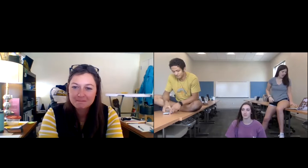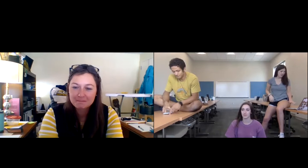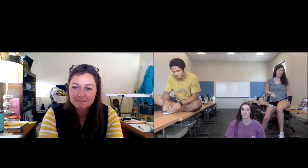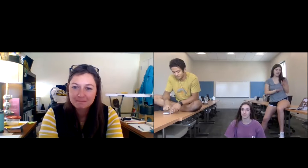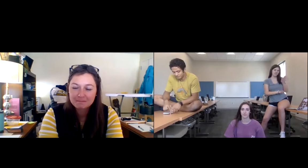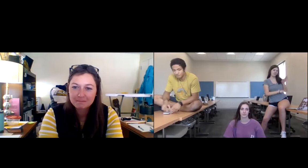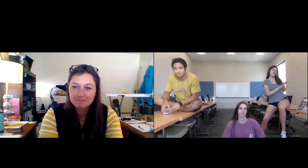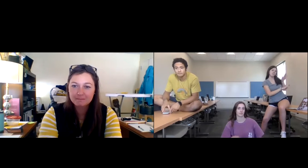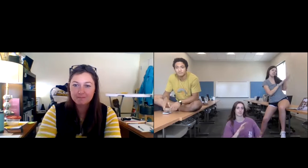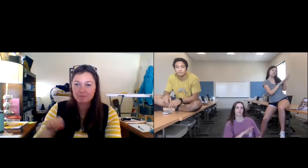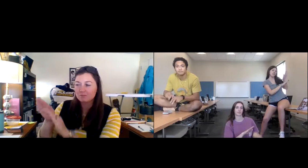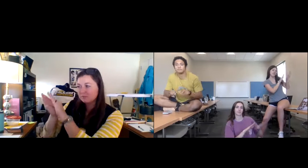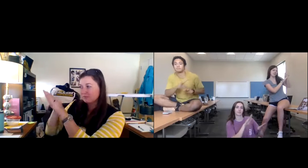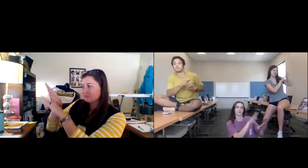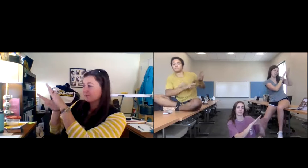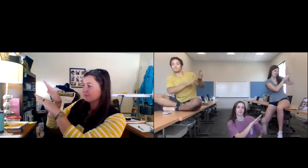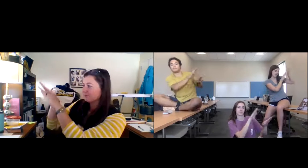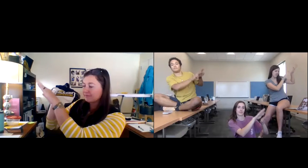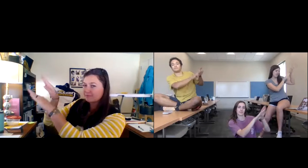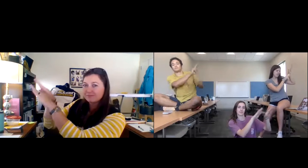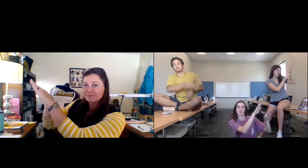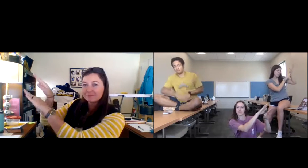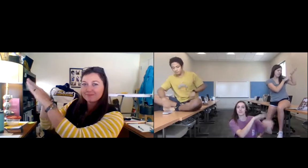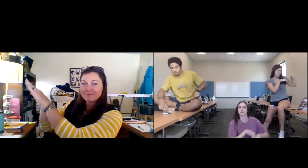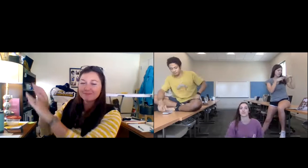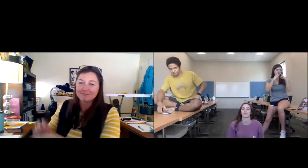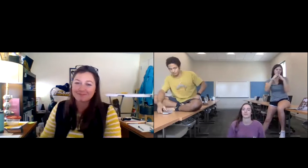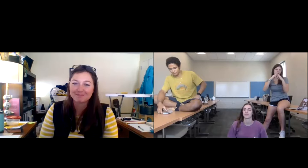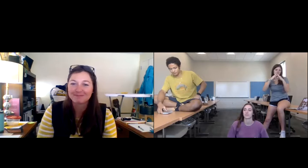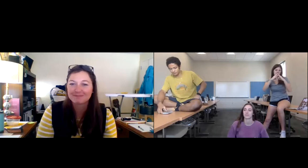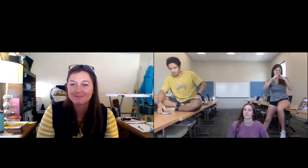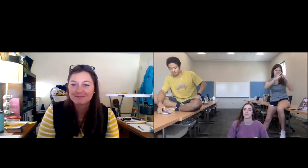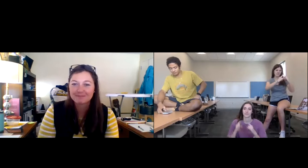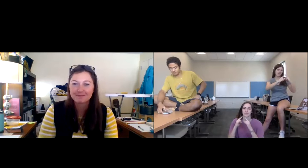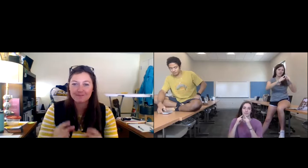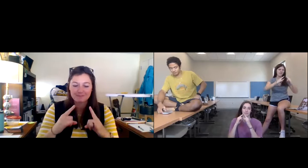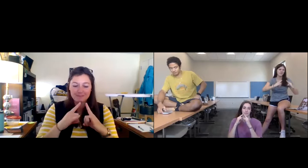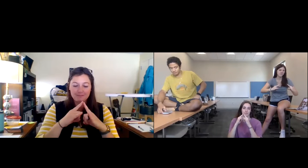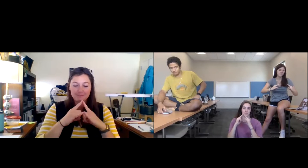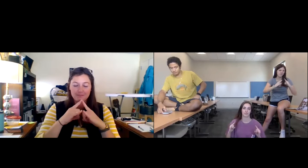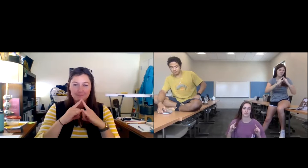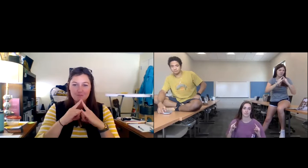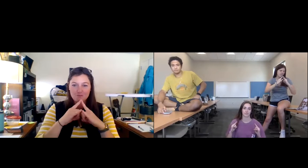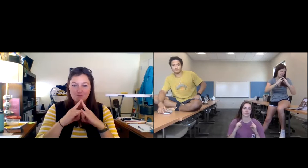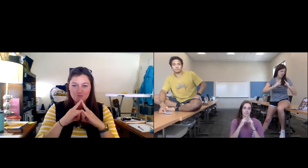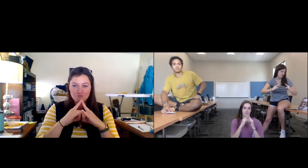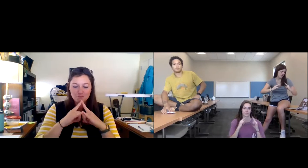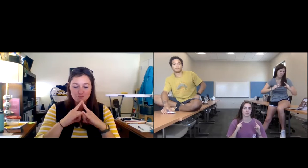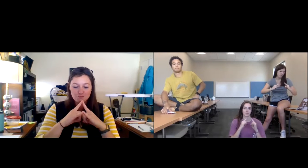hiking. And then climbing up an mountain. Camp is kind of like just your little tent.